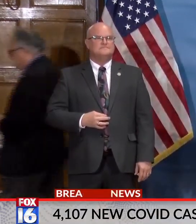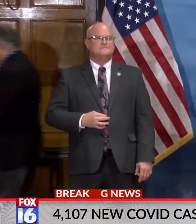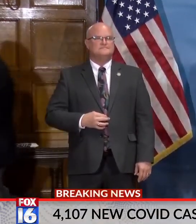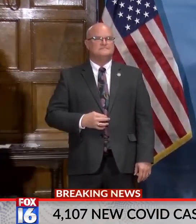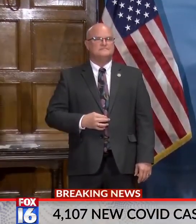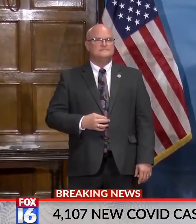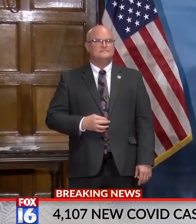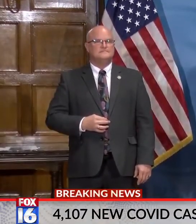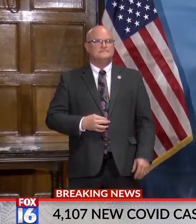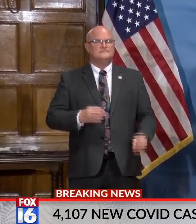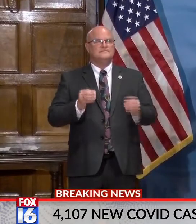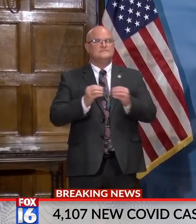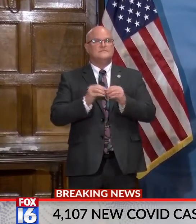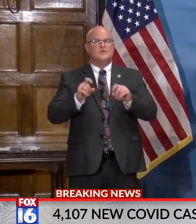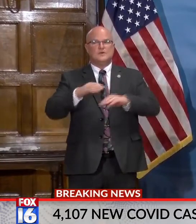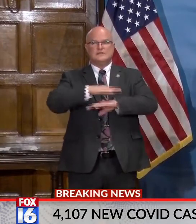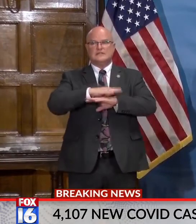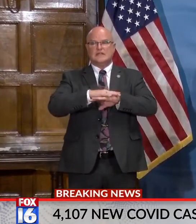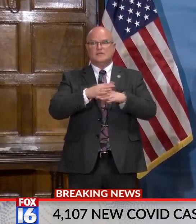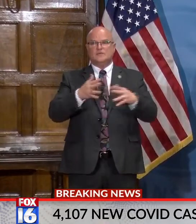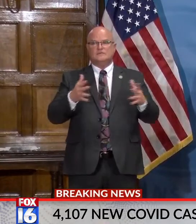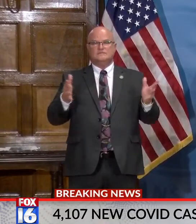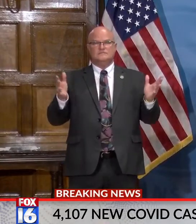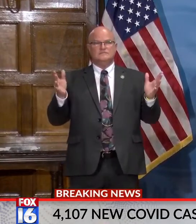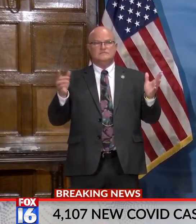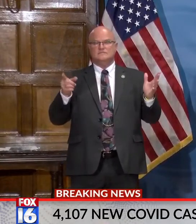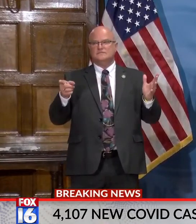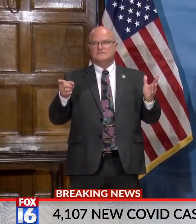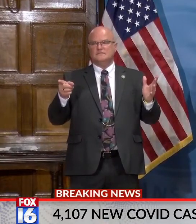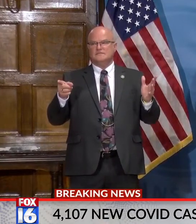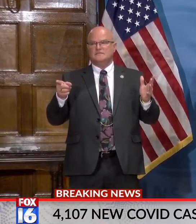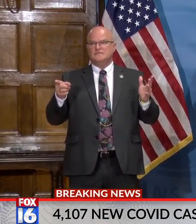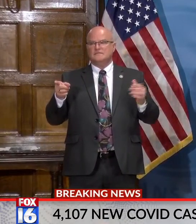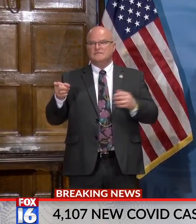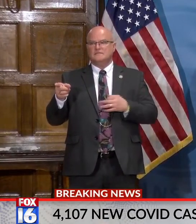Is there any other question here at the table? We got Mike Wickline here.